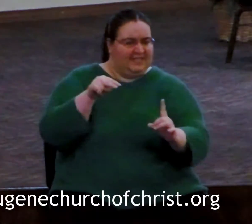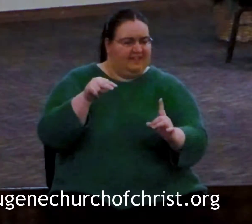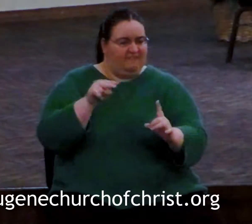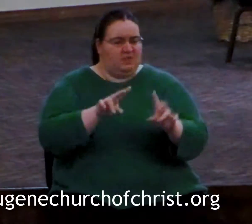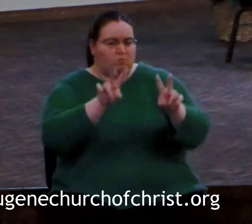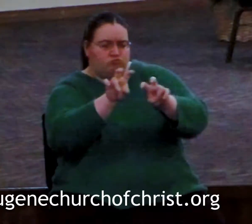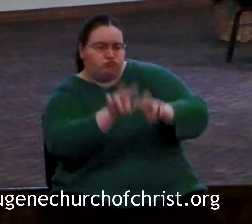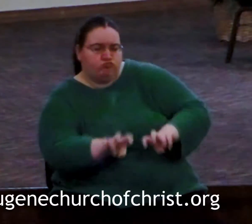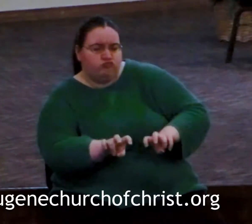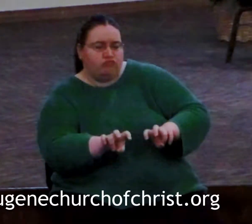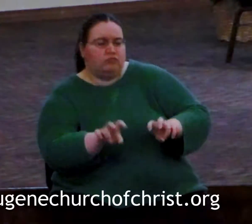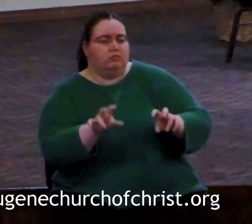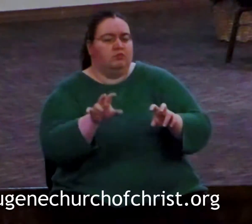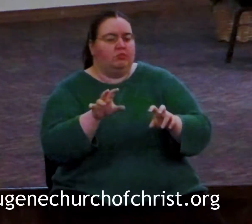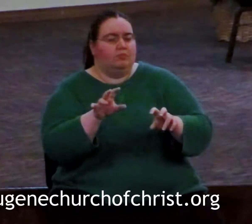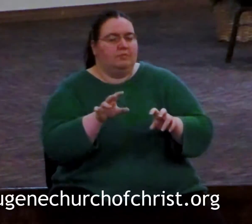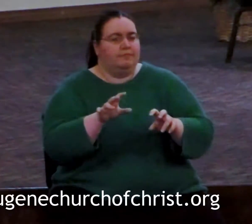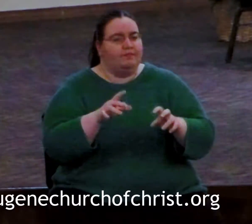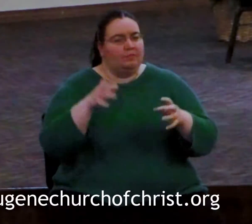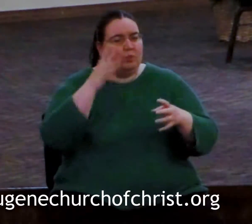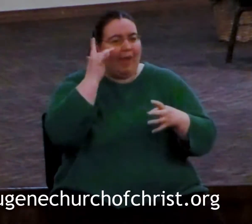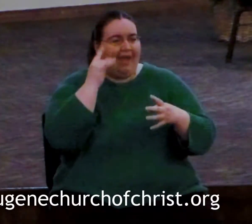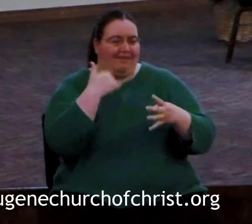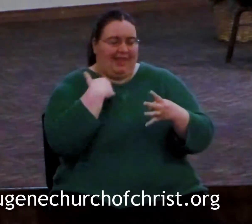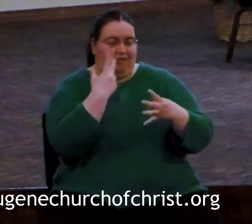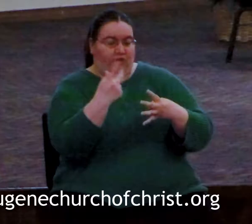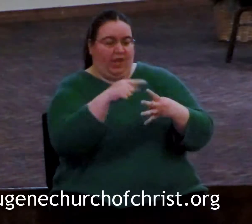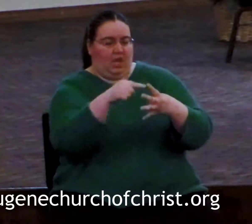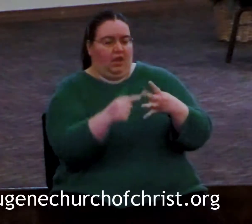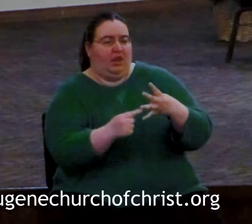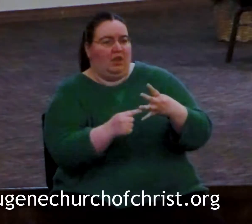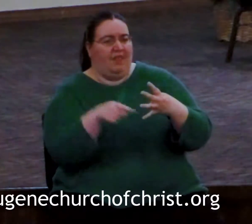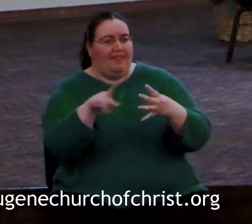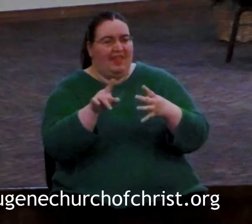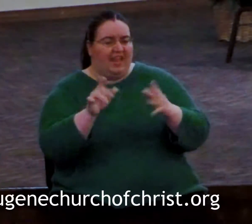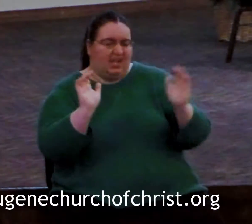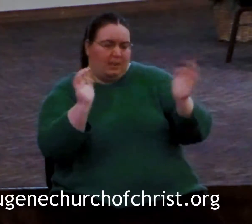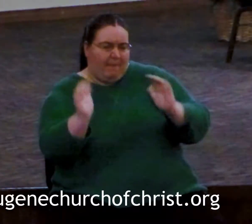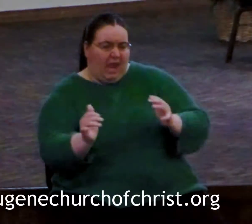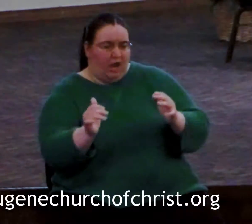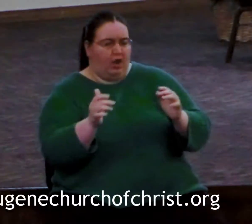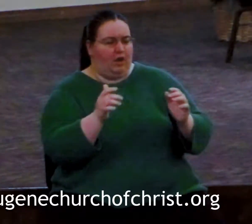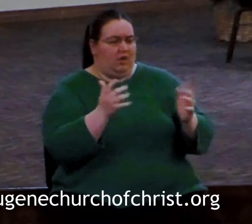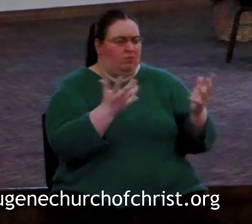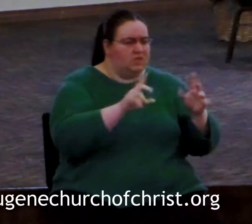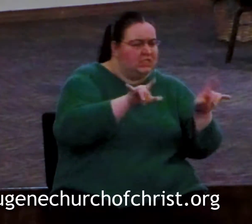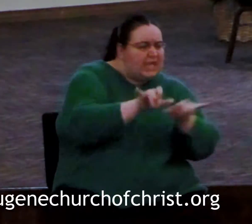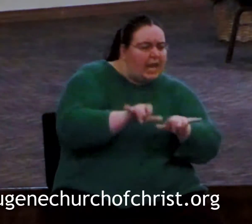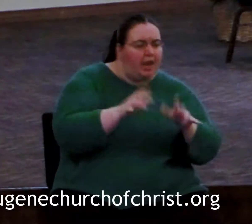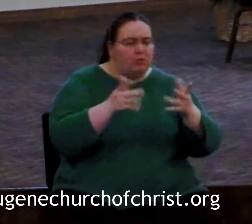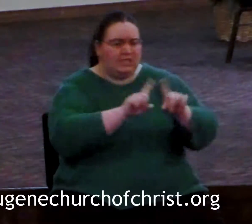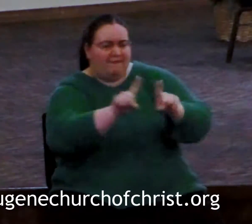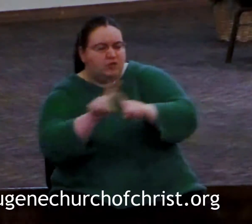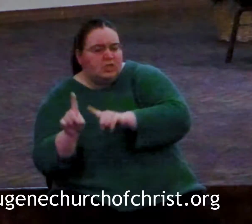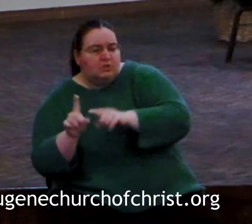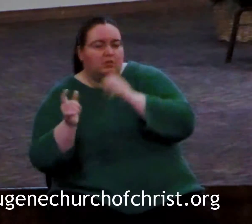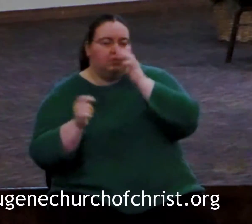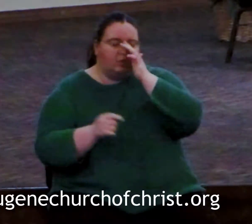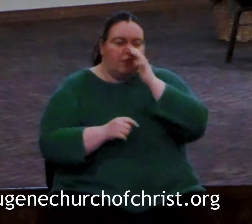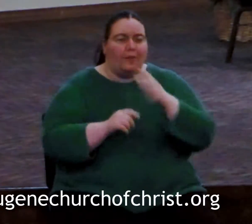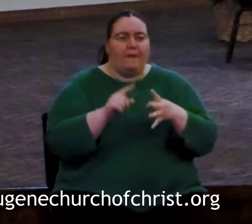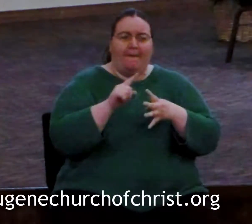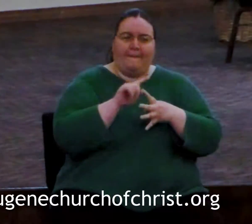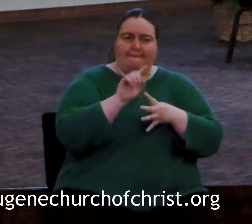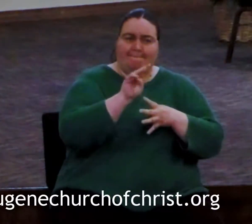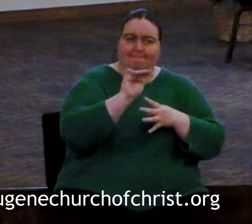that are different and things that are similar in each of the accounts that we find in the Gospels. In Matthew's account in particular, you find it in a weird